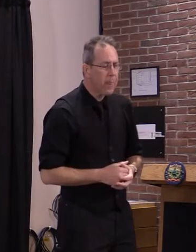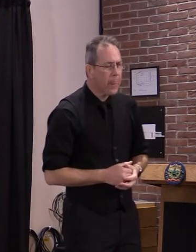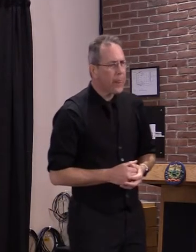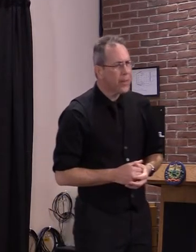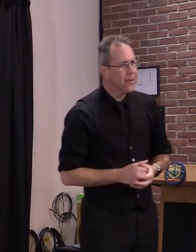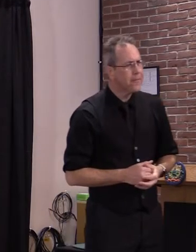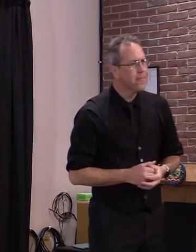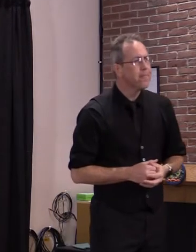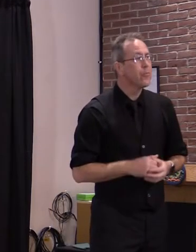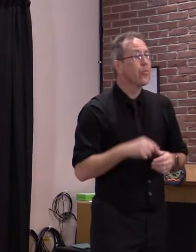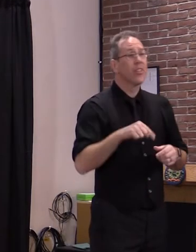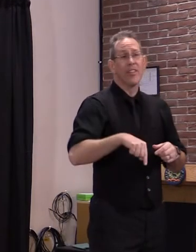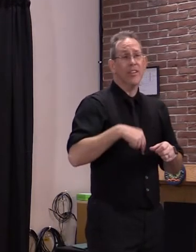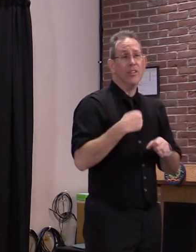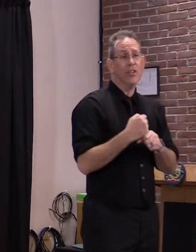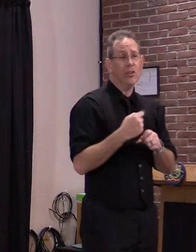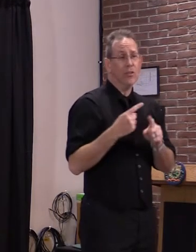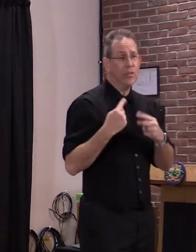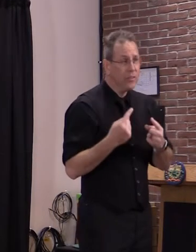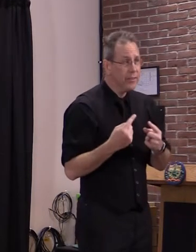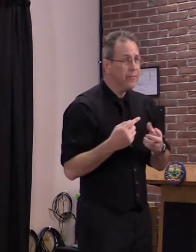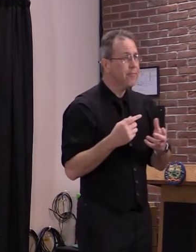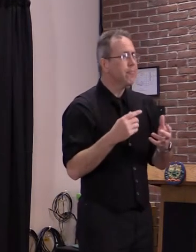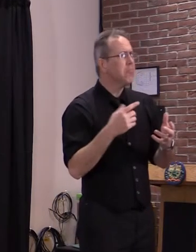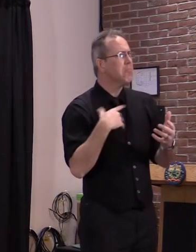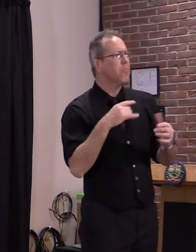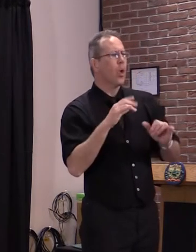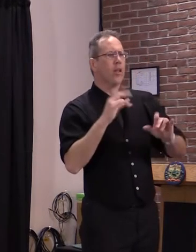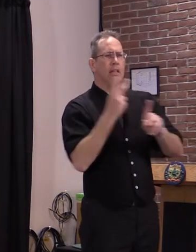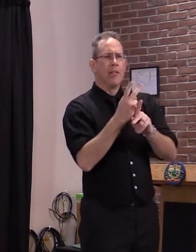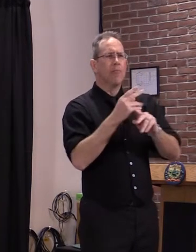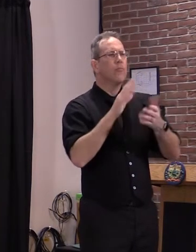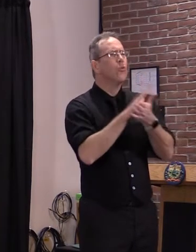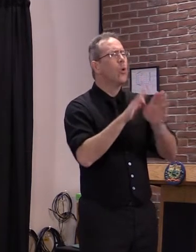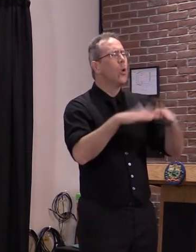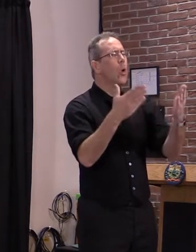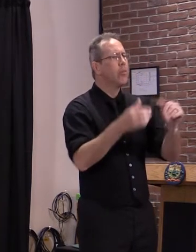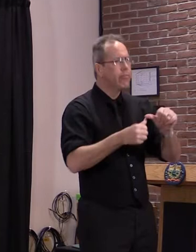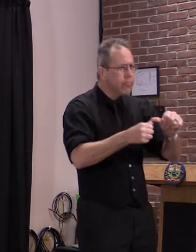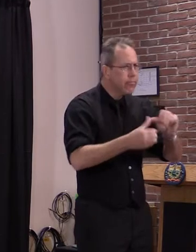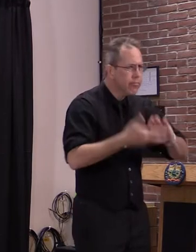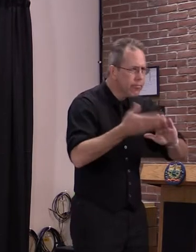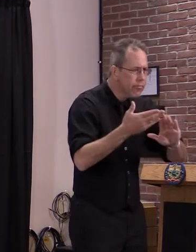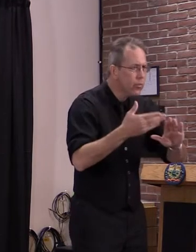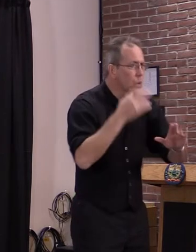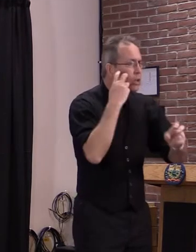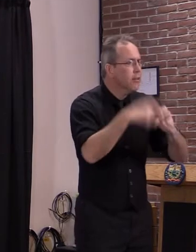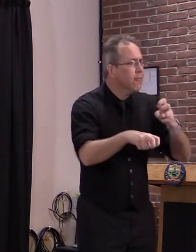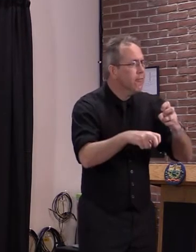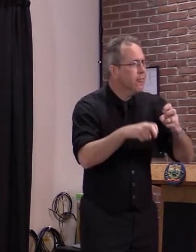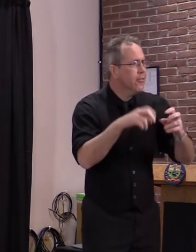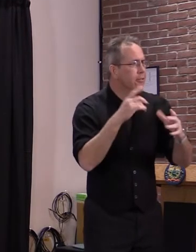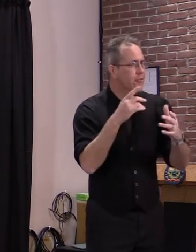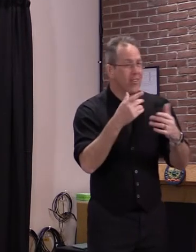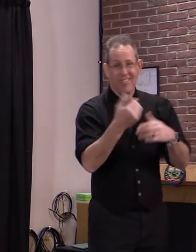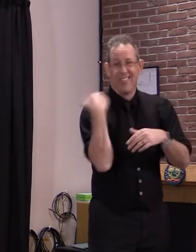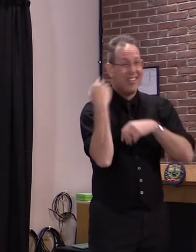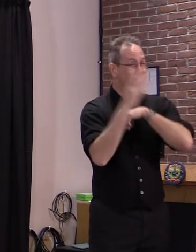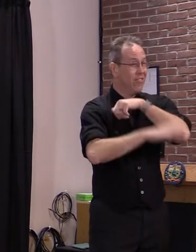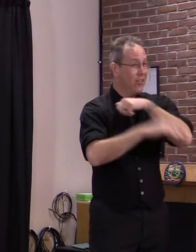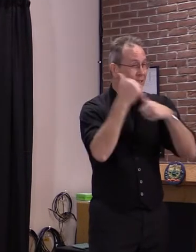our schools open through perhaps some of the most challenging moments in the pandemic, in spite of the two-year cycle you heard about a few minutes